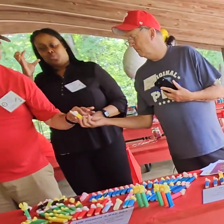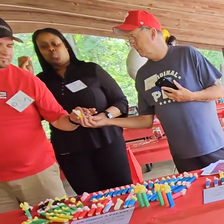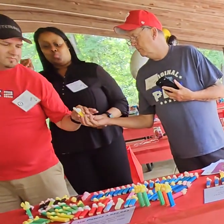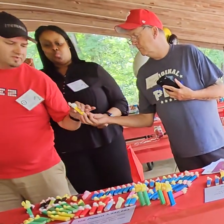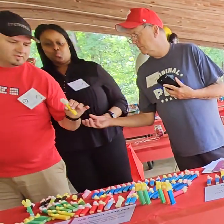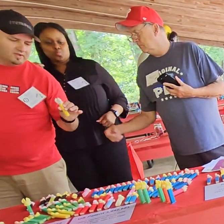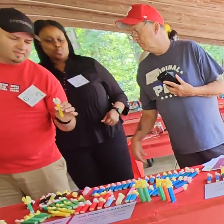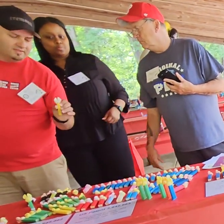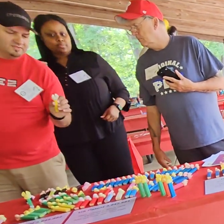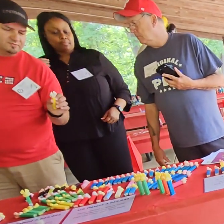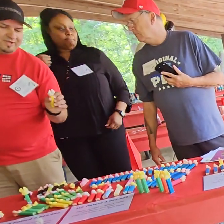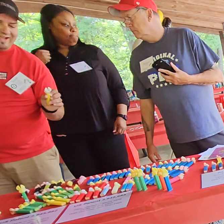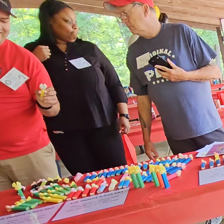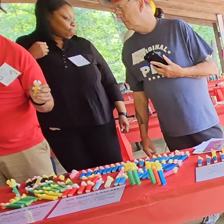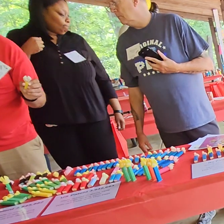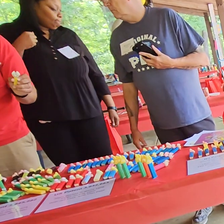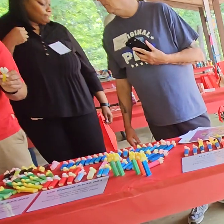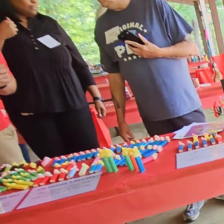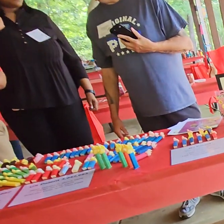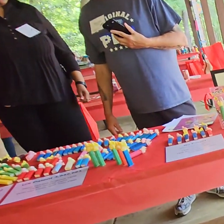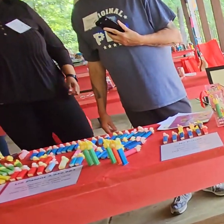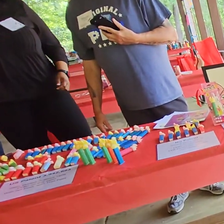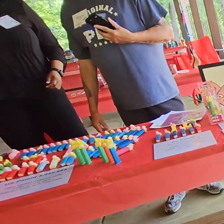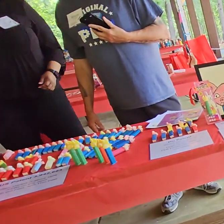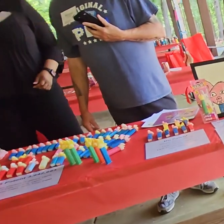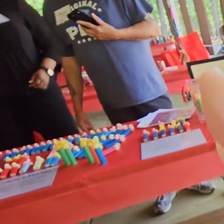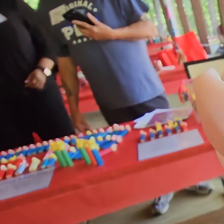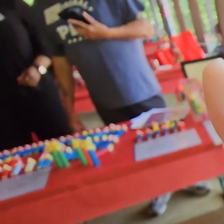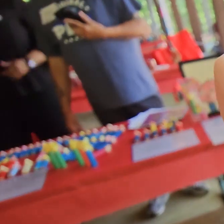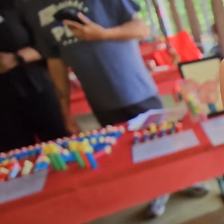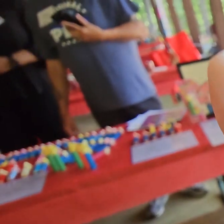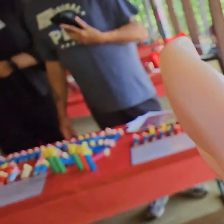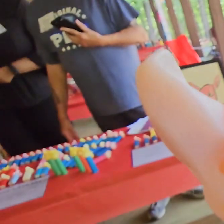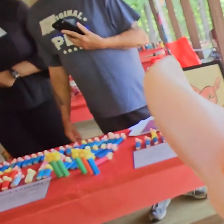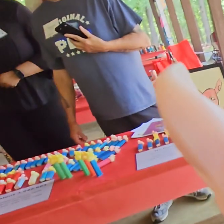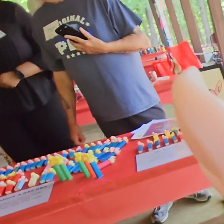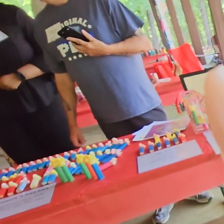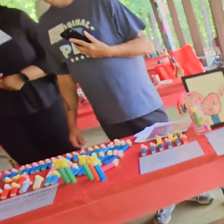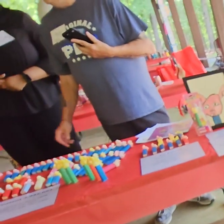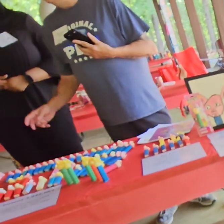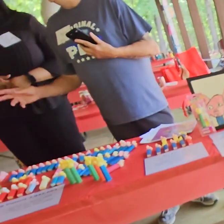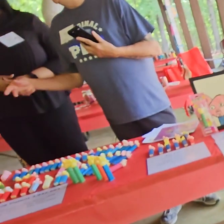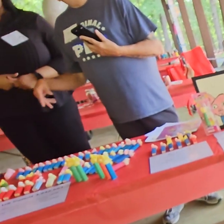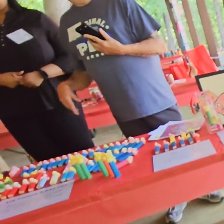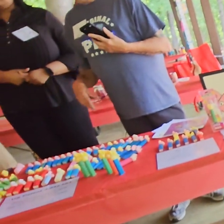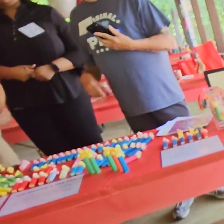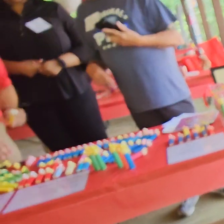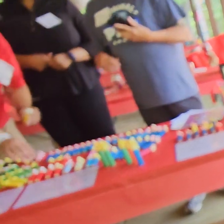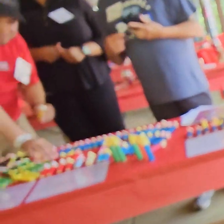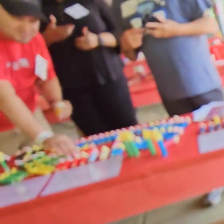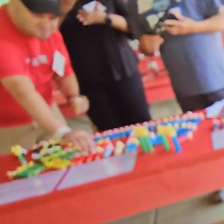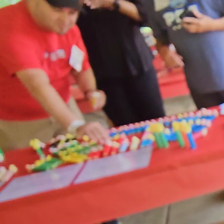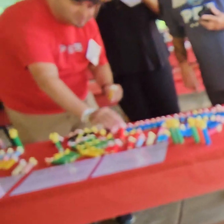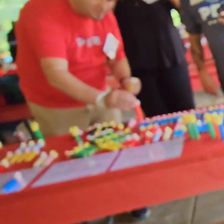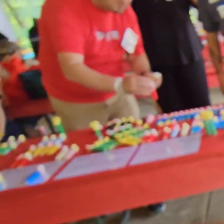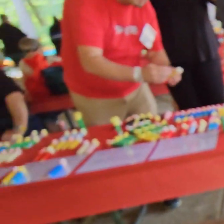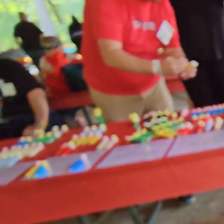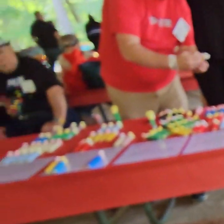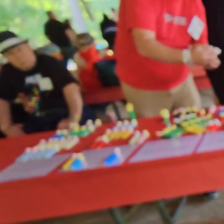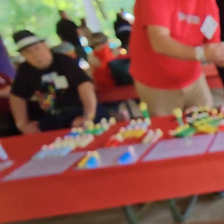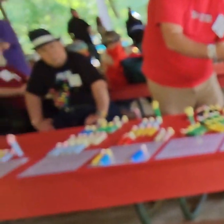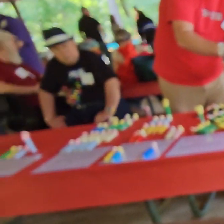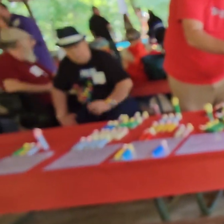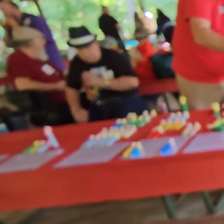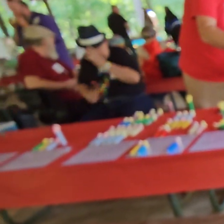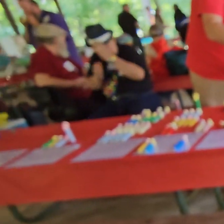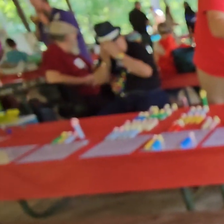but not great. You can see it better in person. Yeah, Sean, the marbled one is very good. I'll even take you up closer to show Close, but if